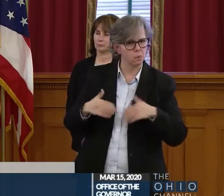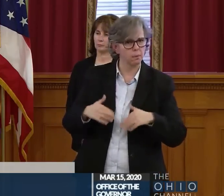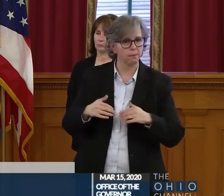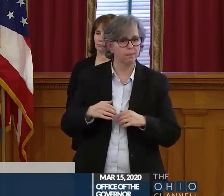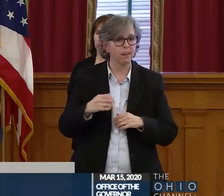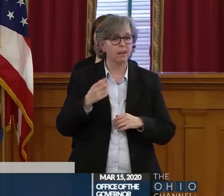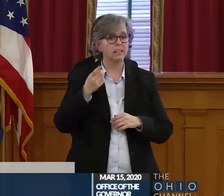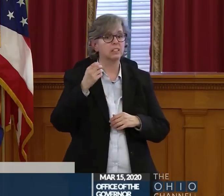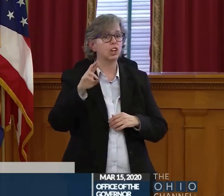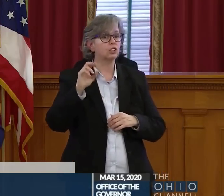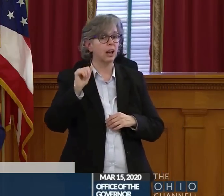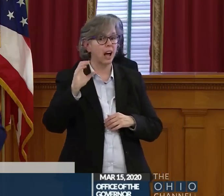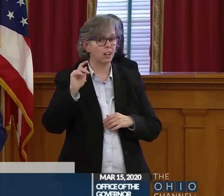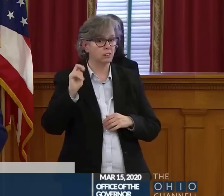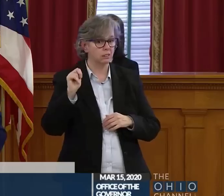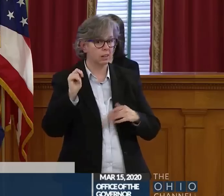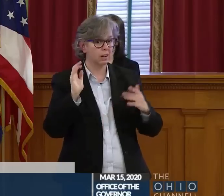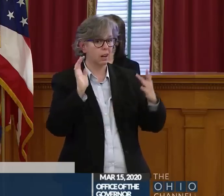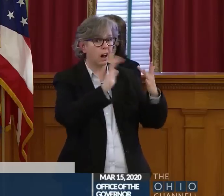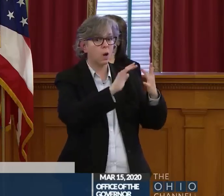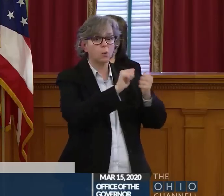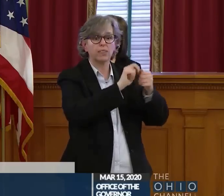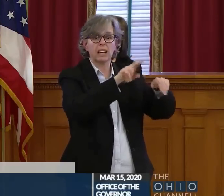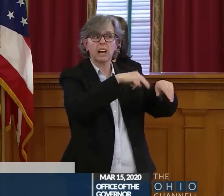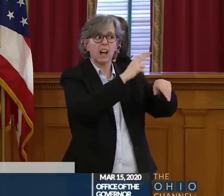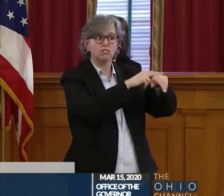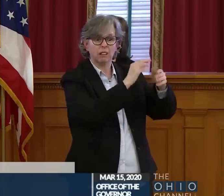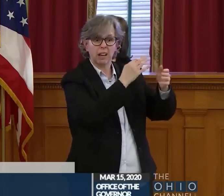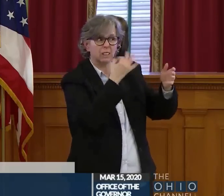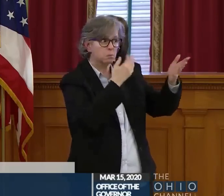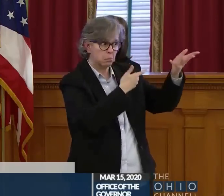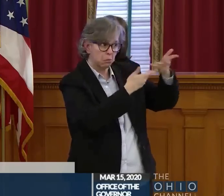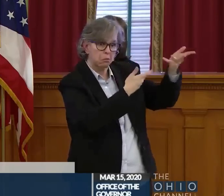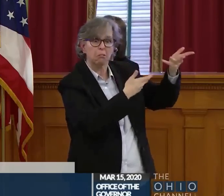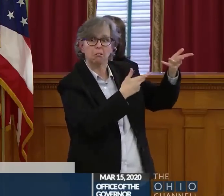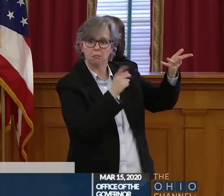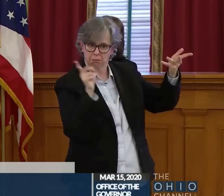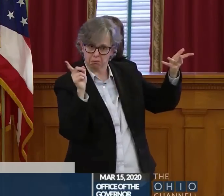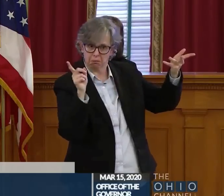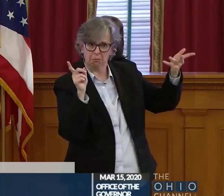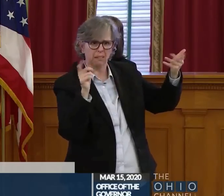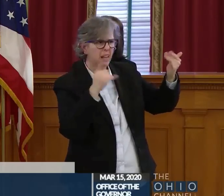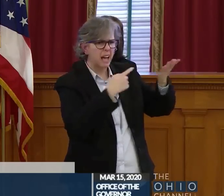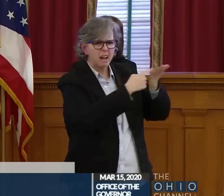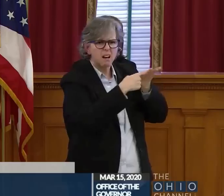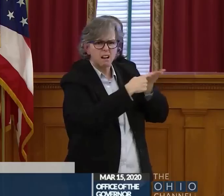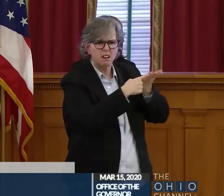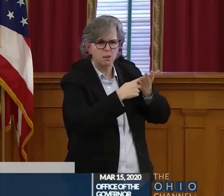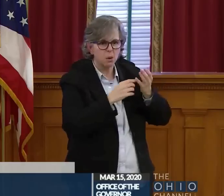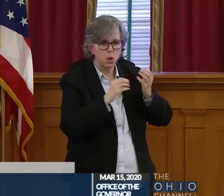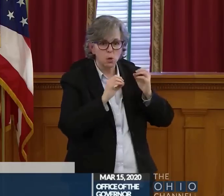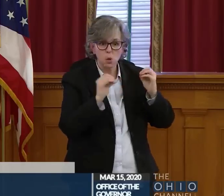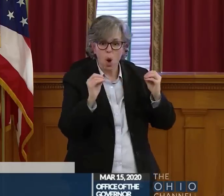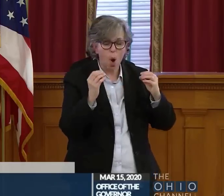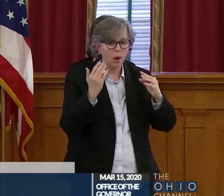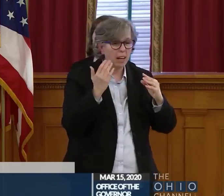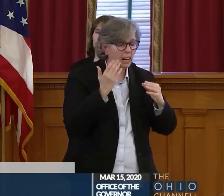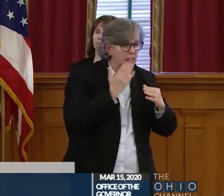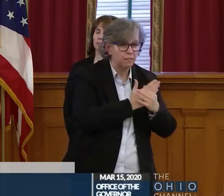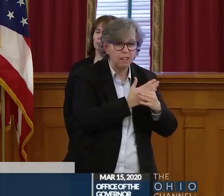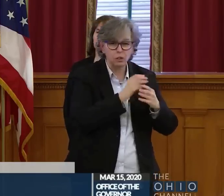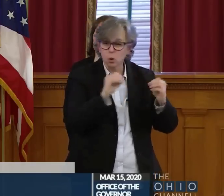talked about the fact that with no intervention, no changes, we could expect 40 to